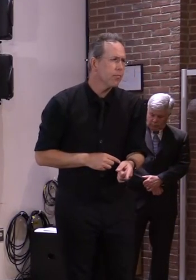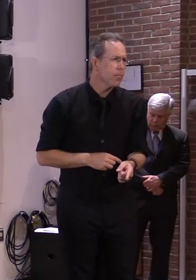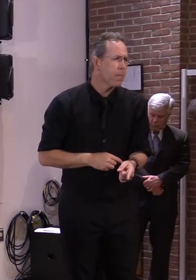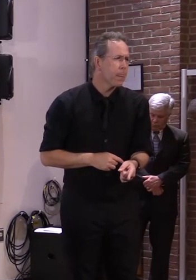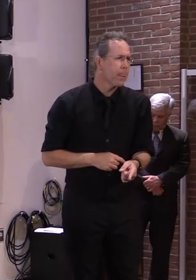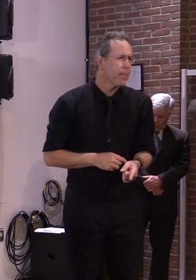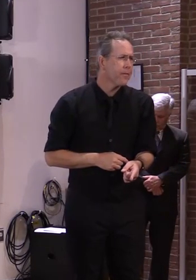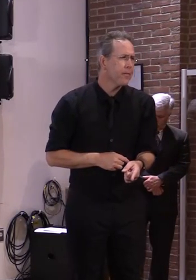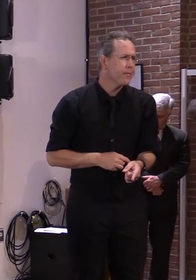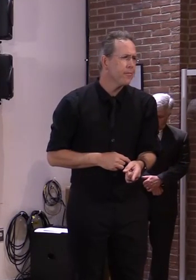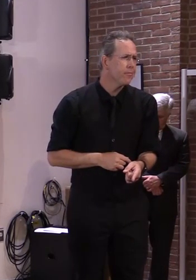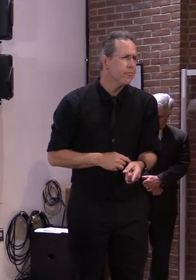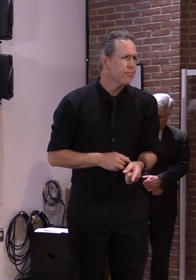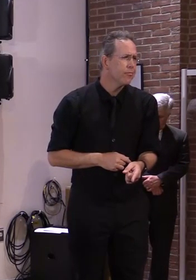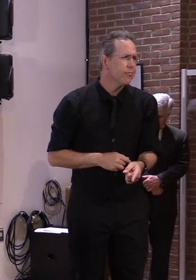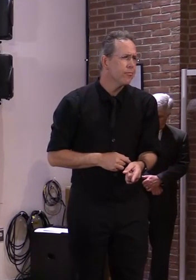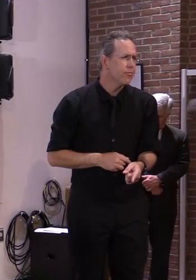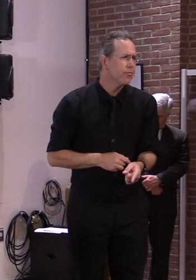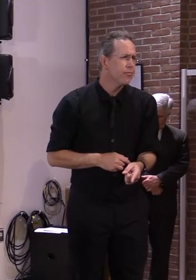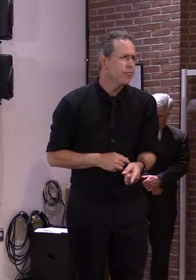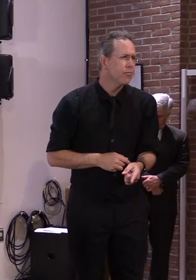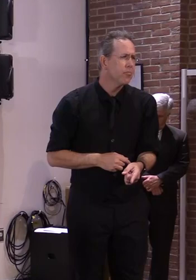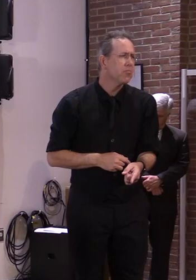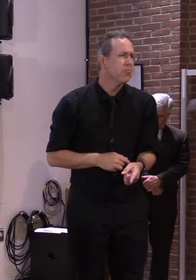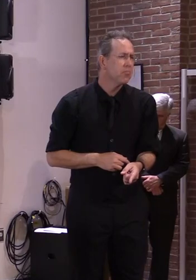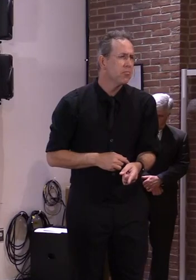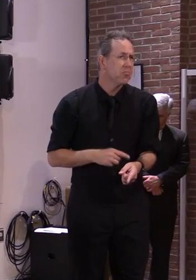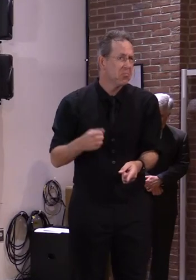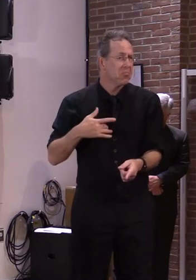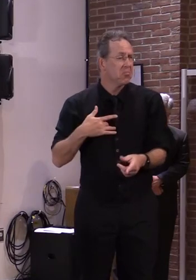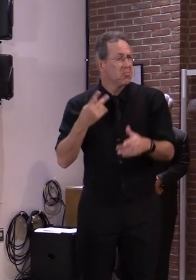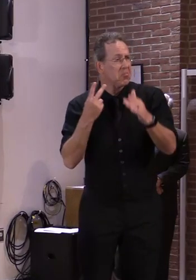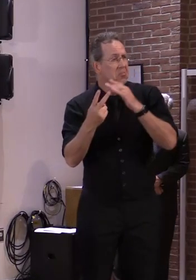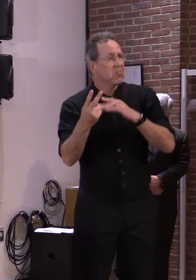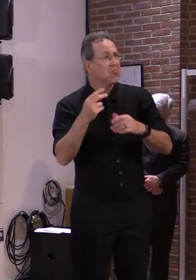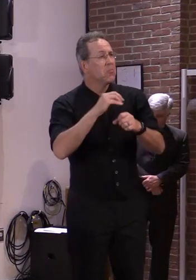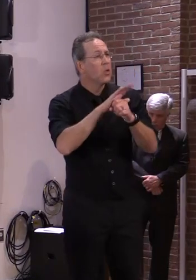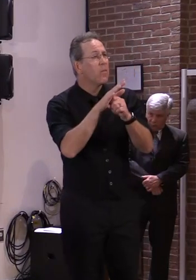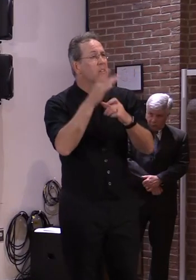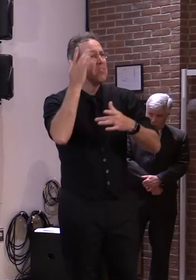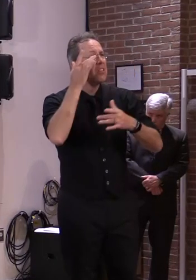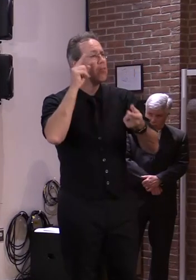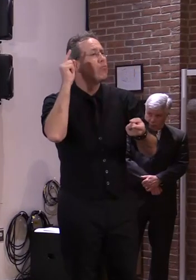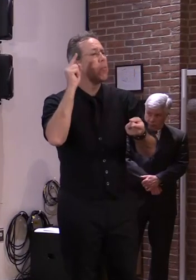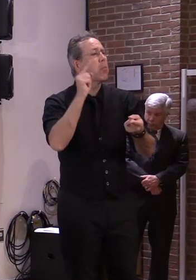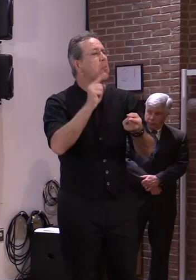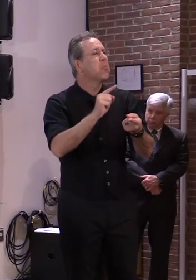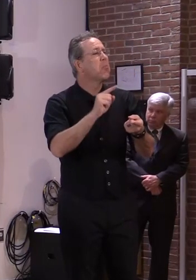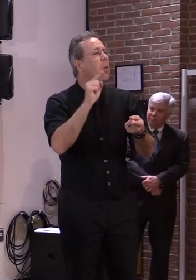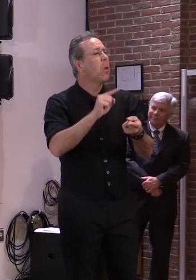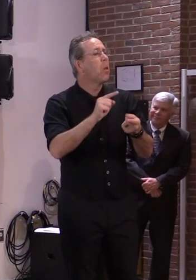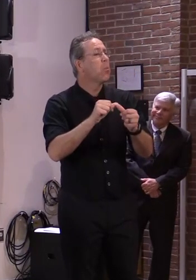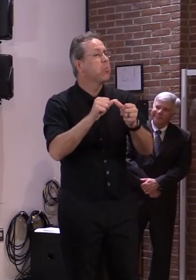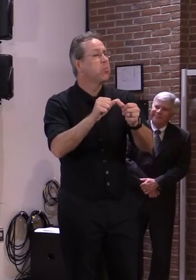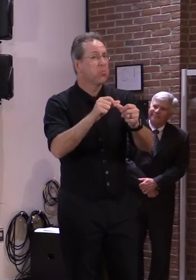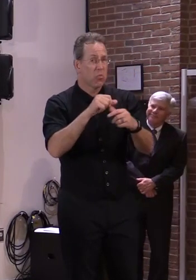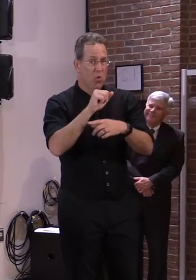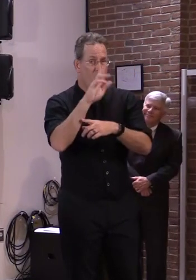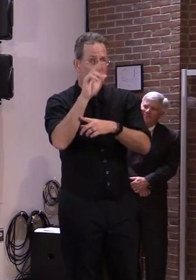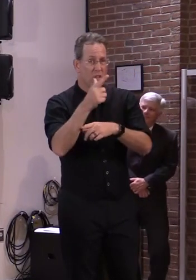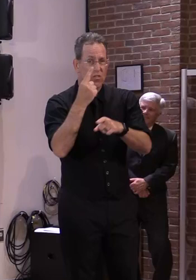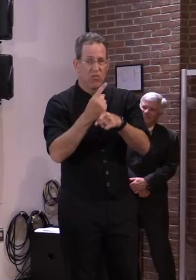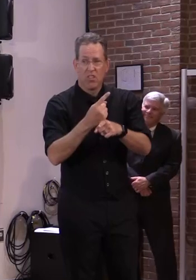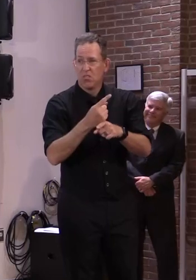through August. What about after August? What about the fall? Is there any way of knowing what's going to happen or